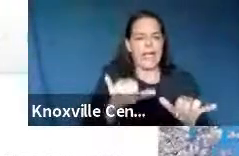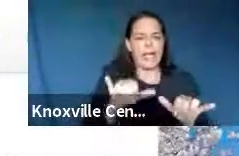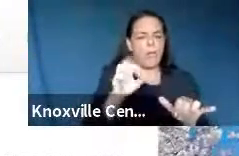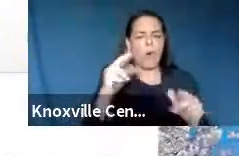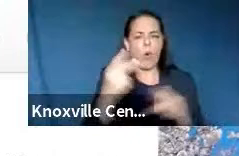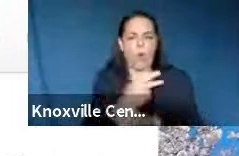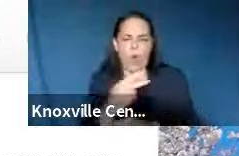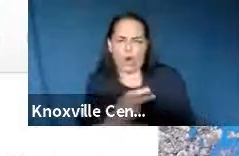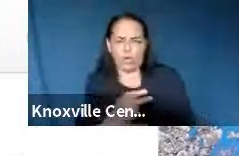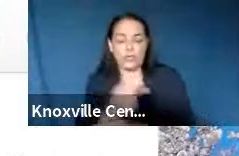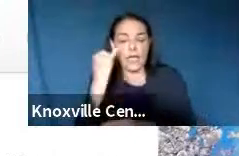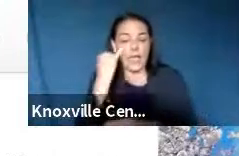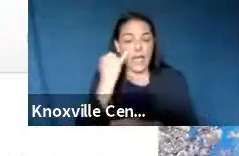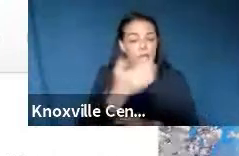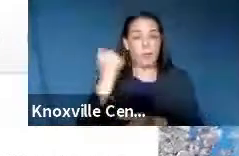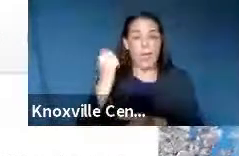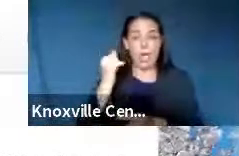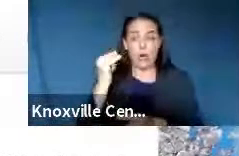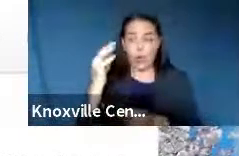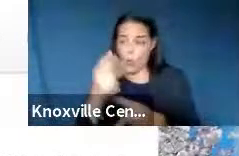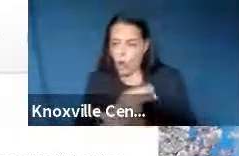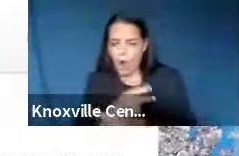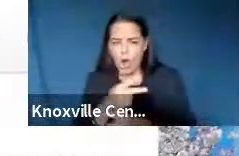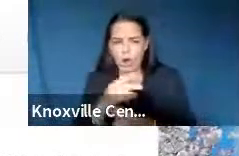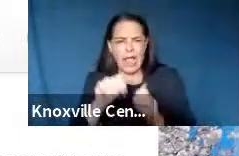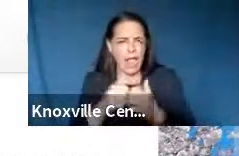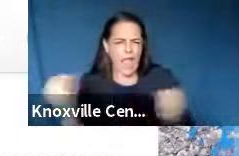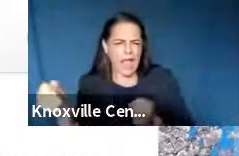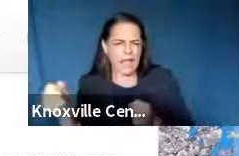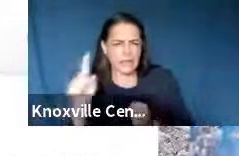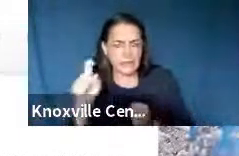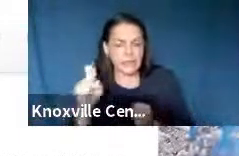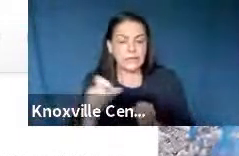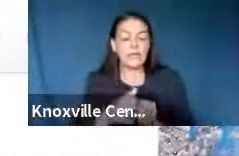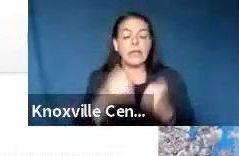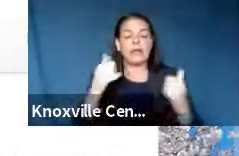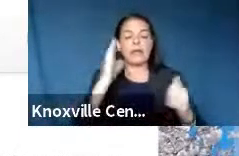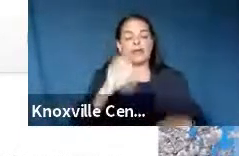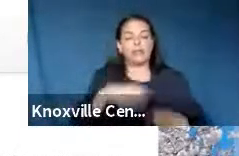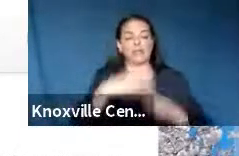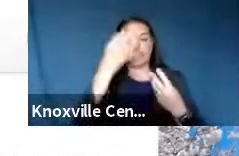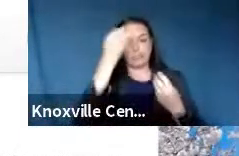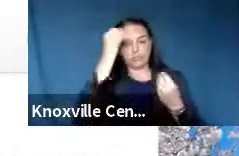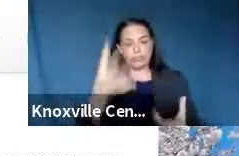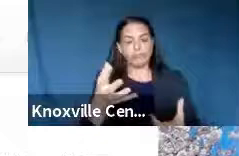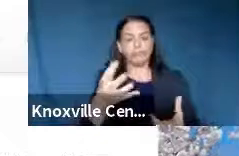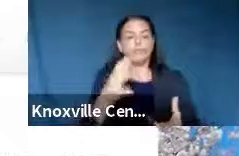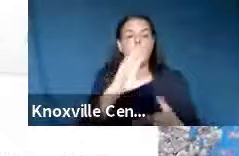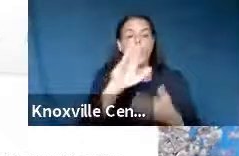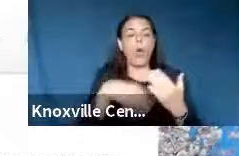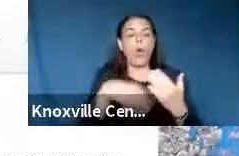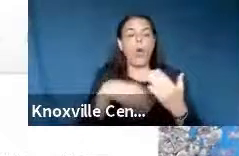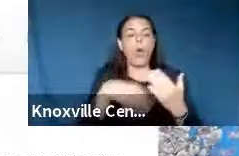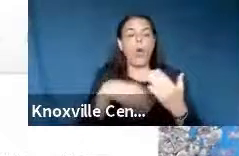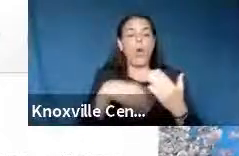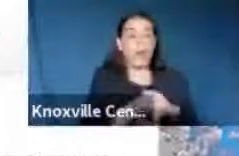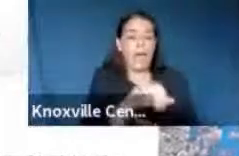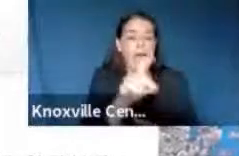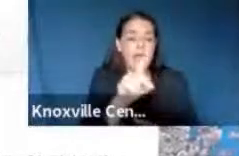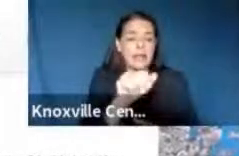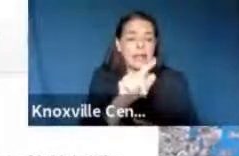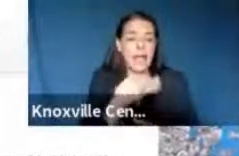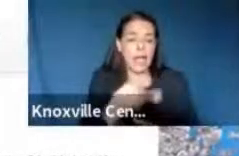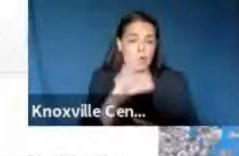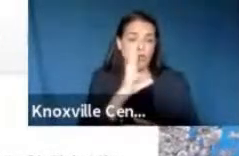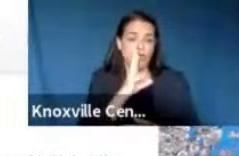much better or worse, and at what rate? We will now pull up the data, and as a reminder, all of this data that we are going to talk